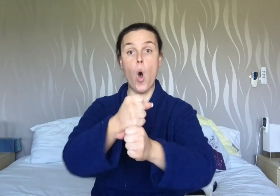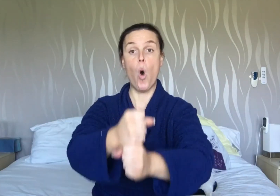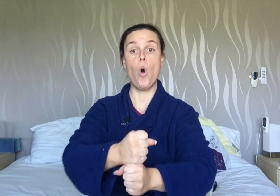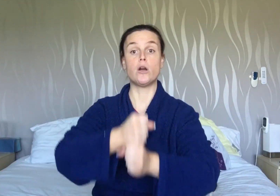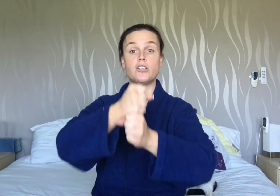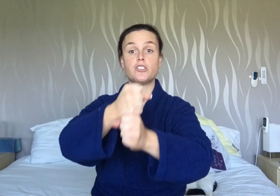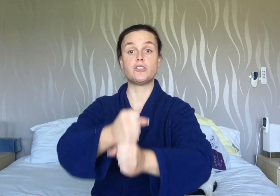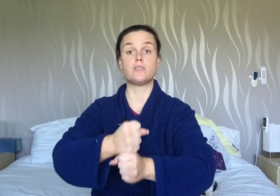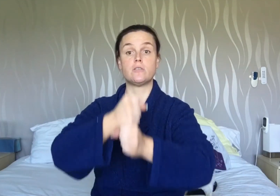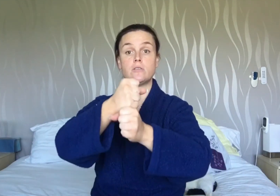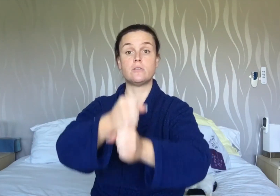Horse.